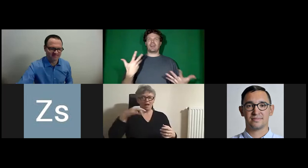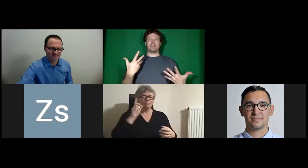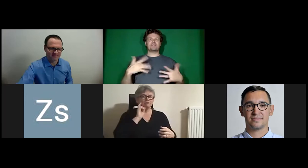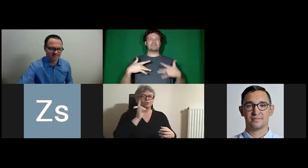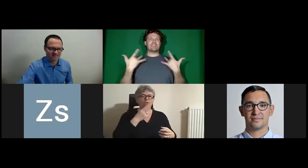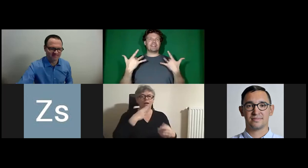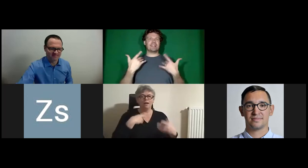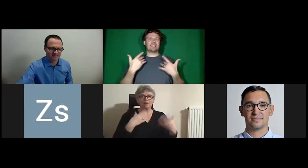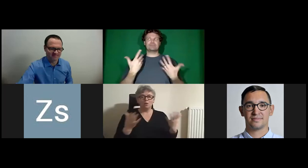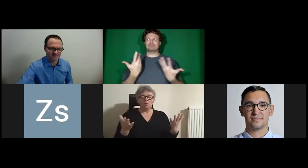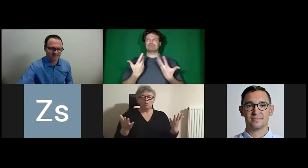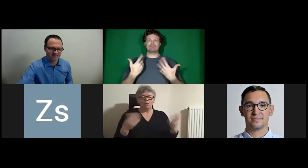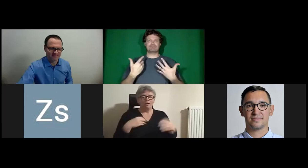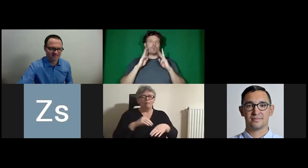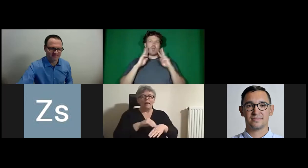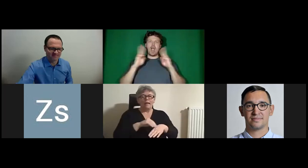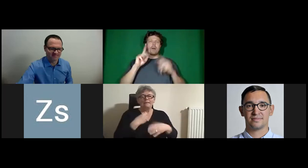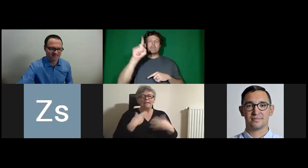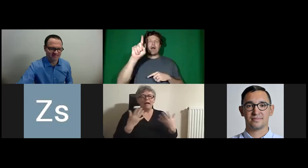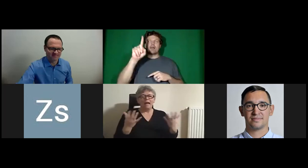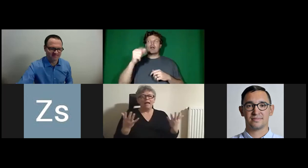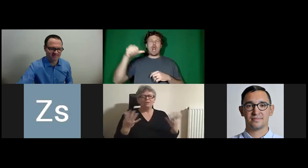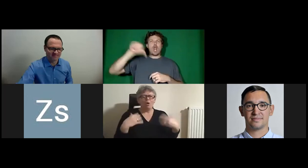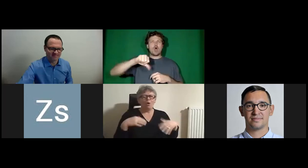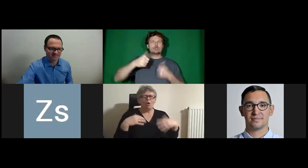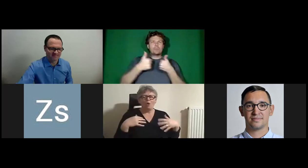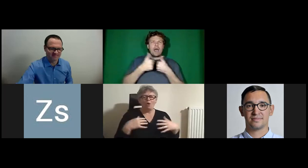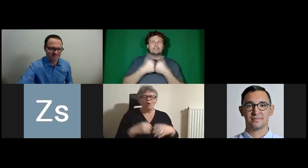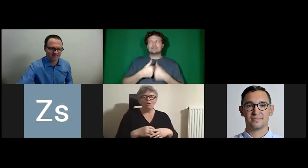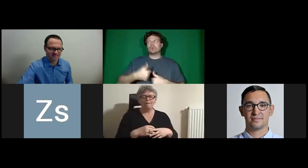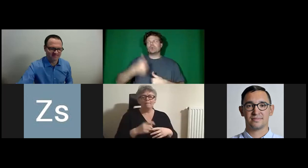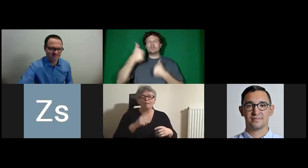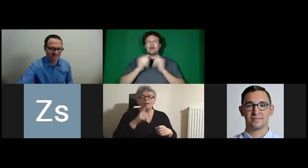only deaf person amongst all these professional basketball players.